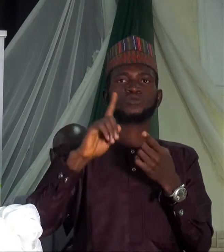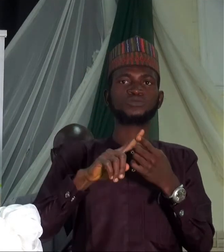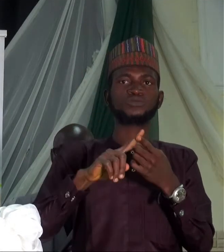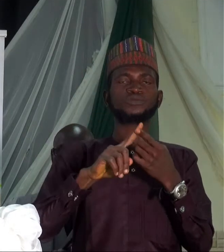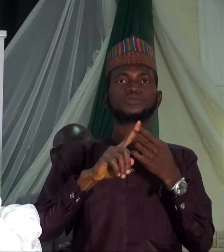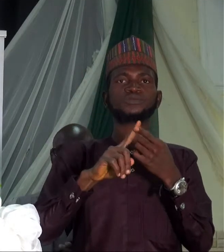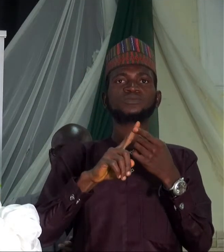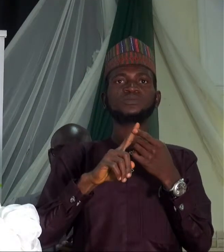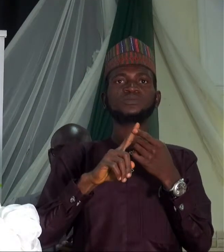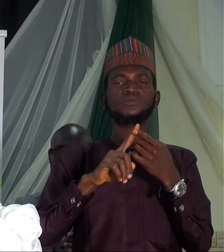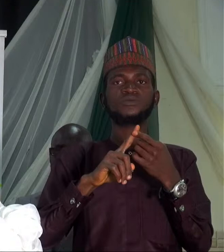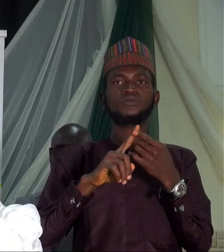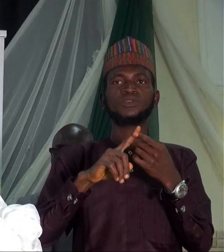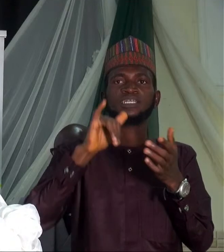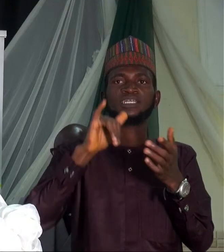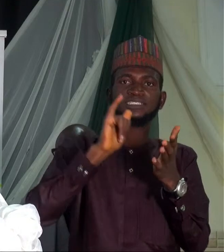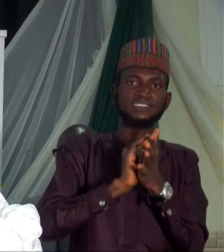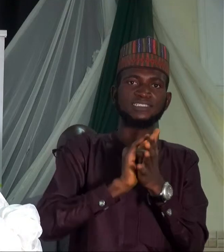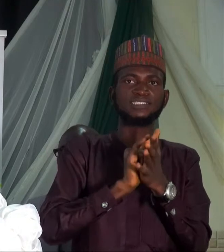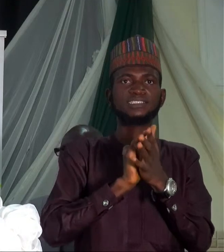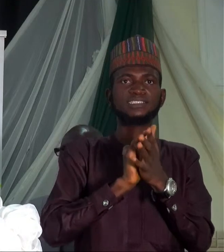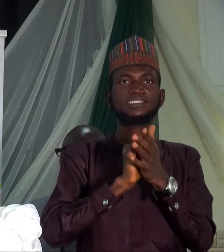advocacy that